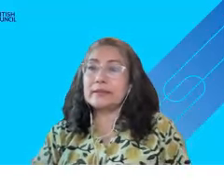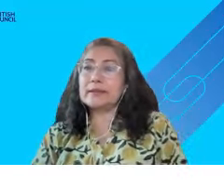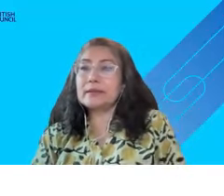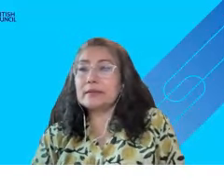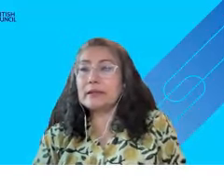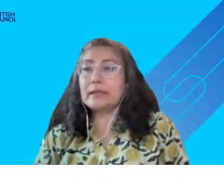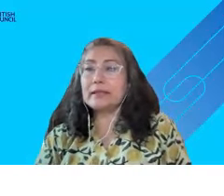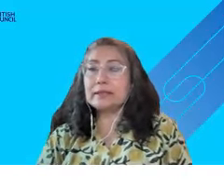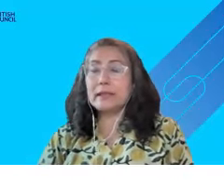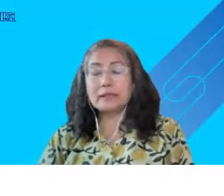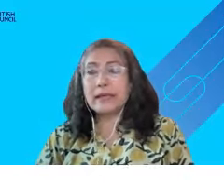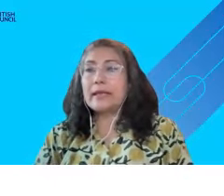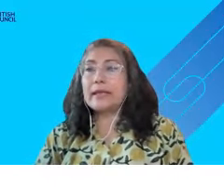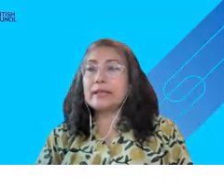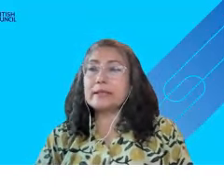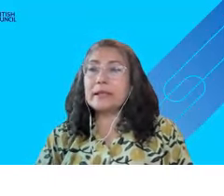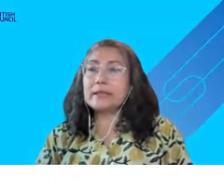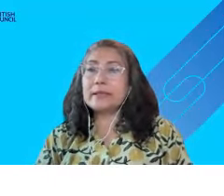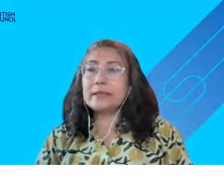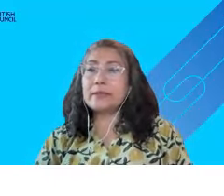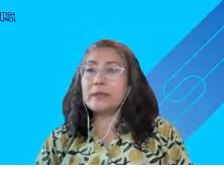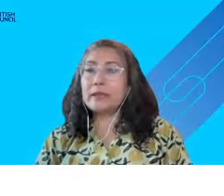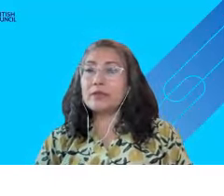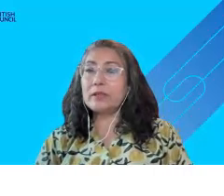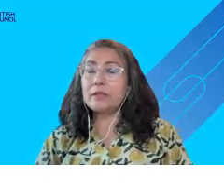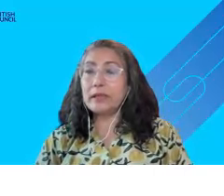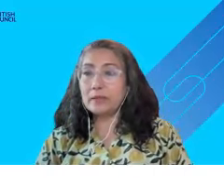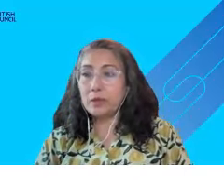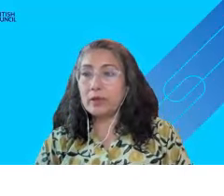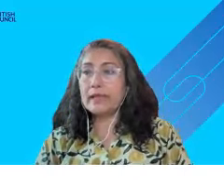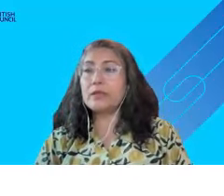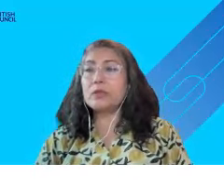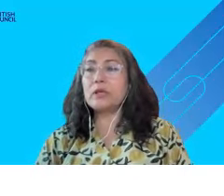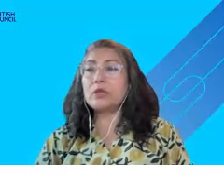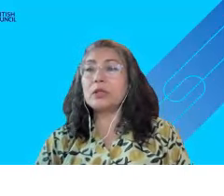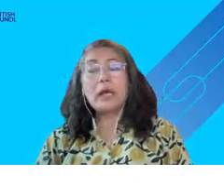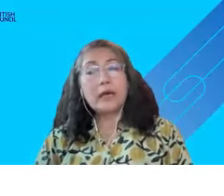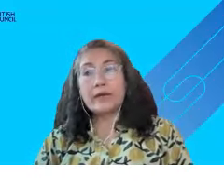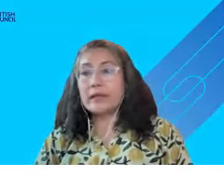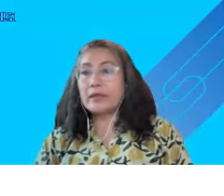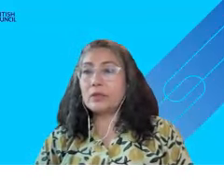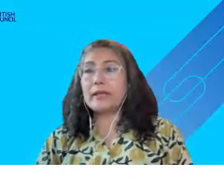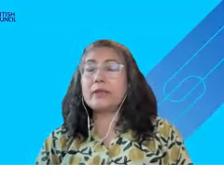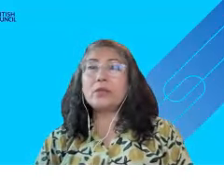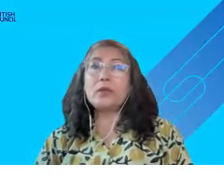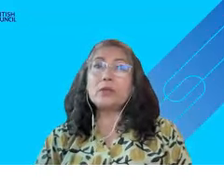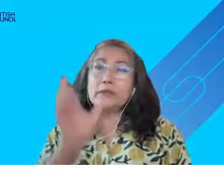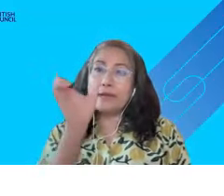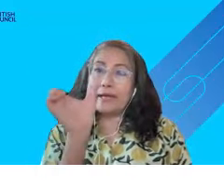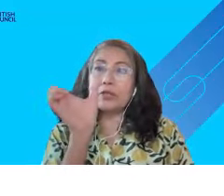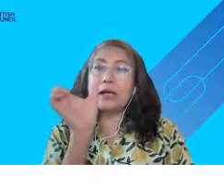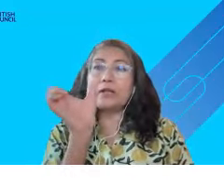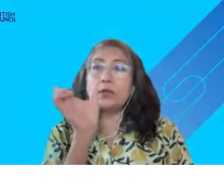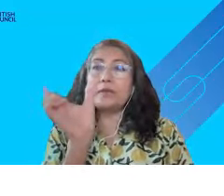They can sit in a circle and discuss. Yes, listening, speaking, reading, writing, moral education. Very good idea. You can